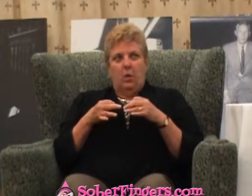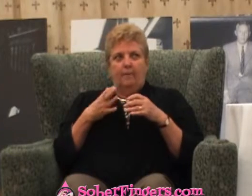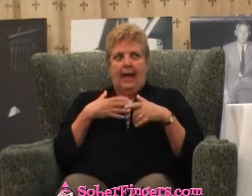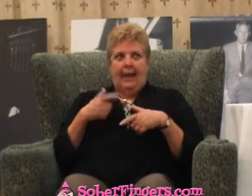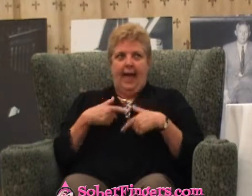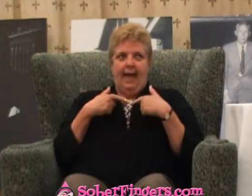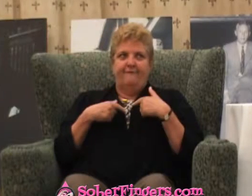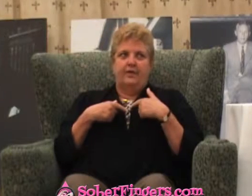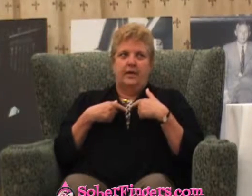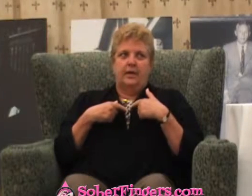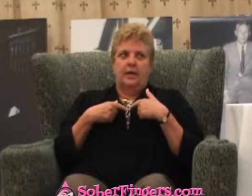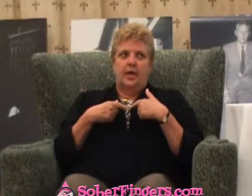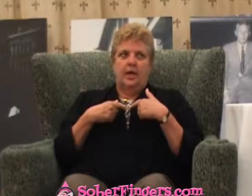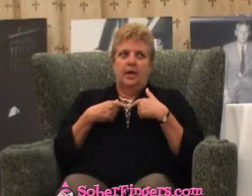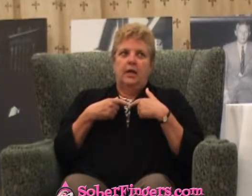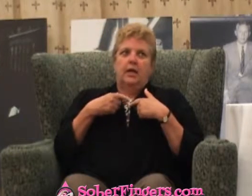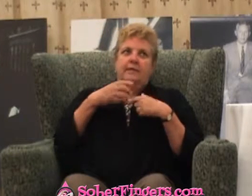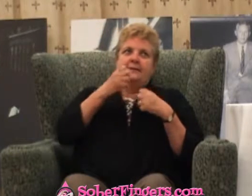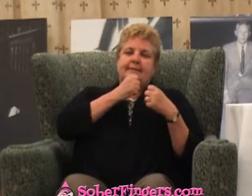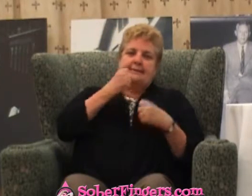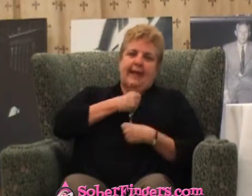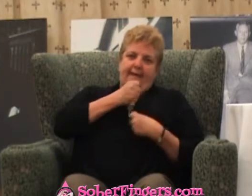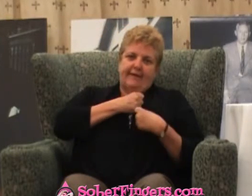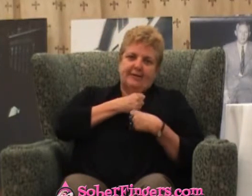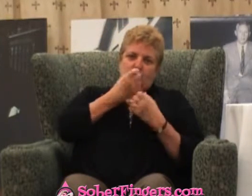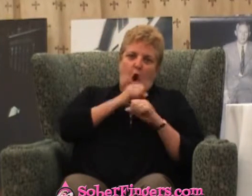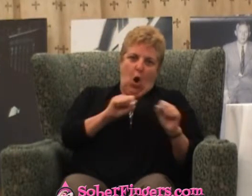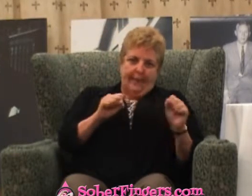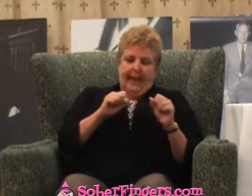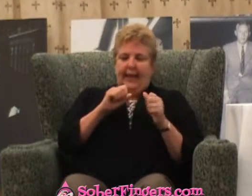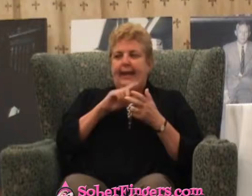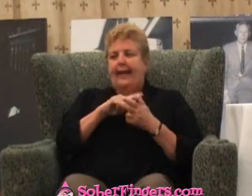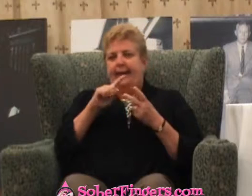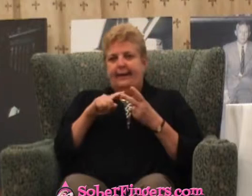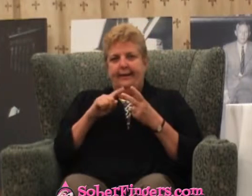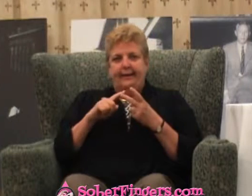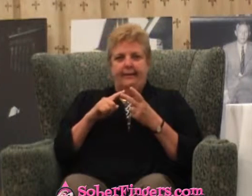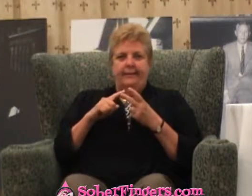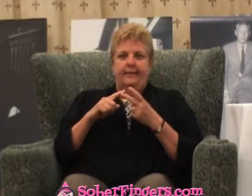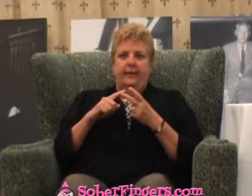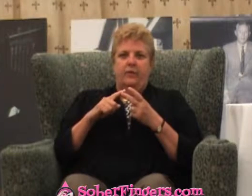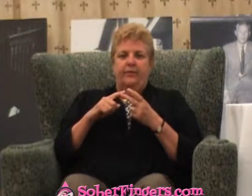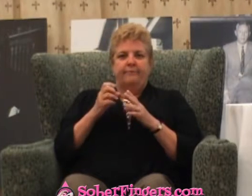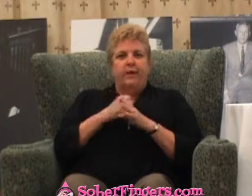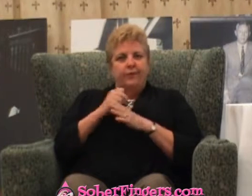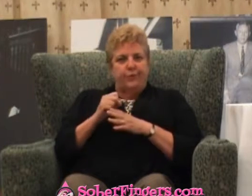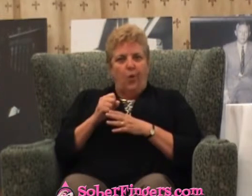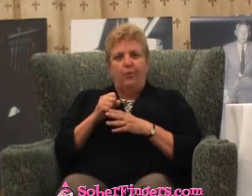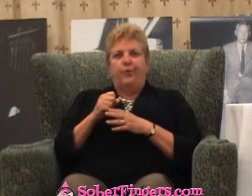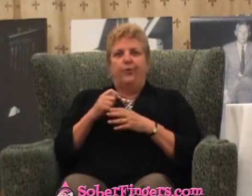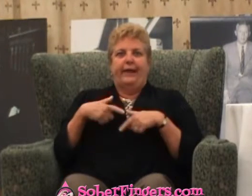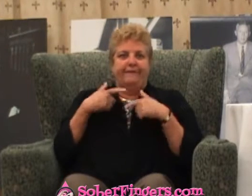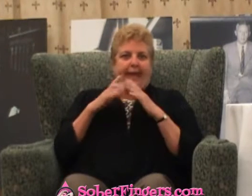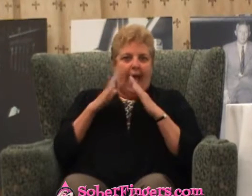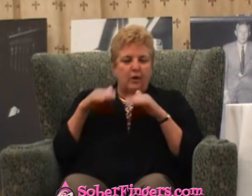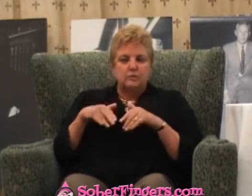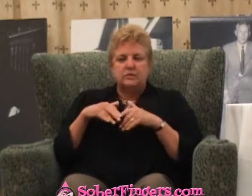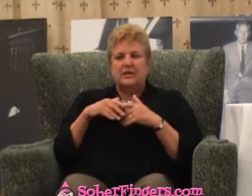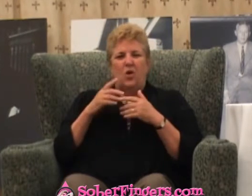Harmony Hall, bookkeepers. What law firm is going to want to hire me? So you guys told me just trust